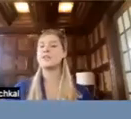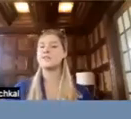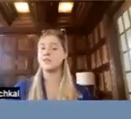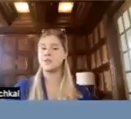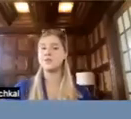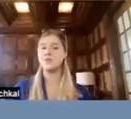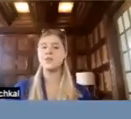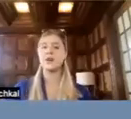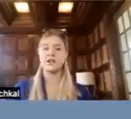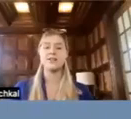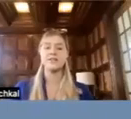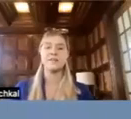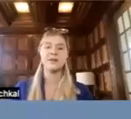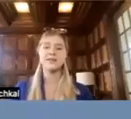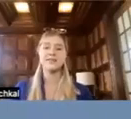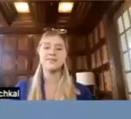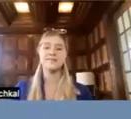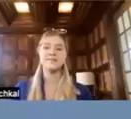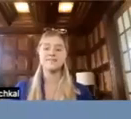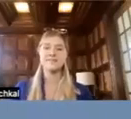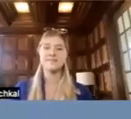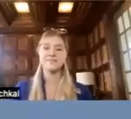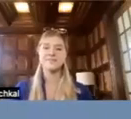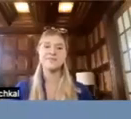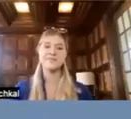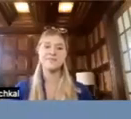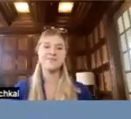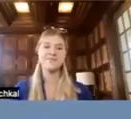the performance of students with cognitive disabilities.